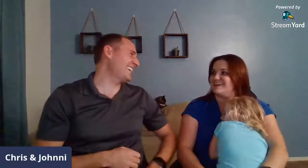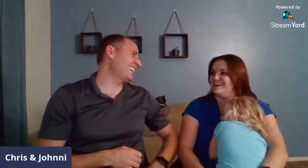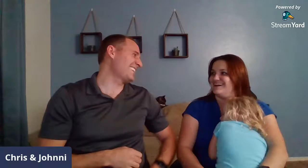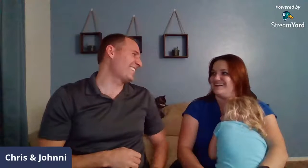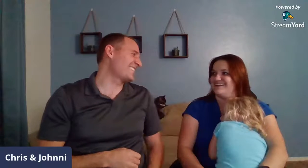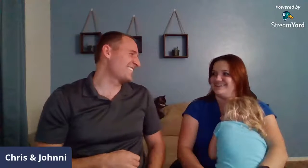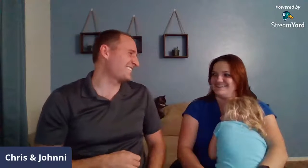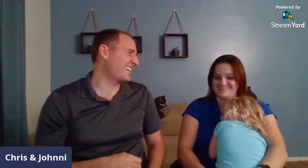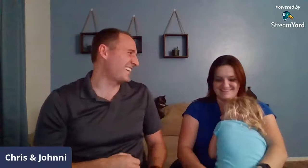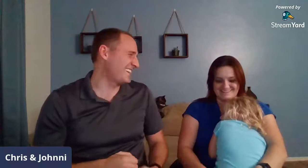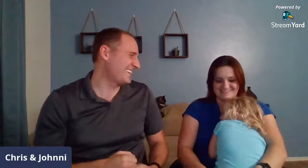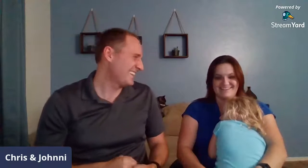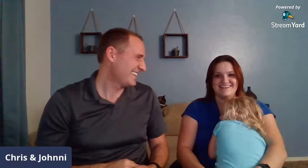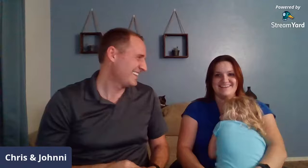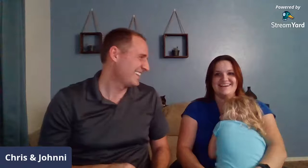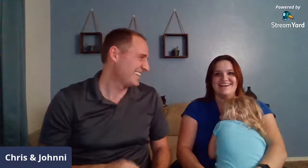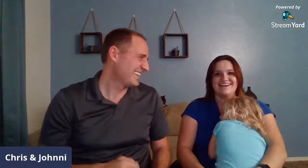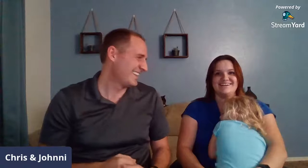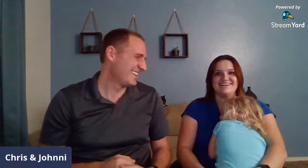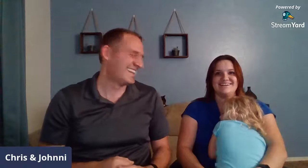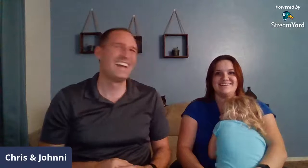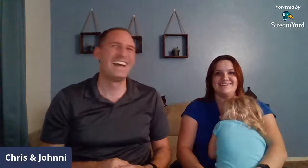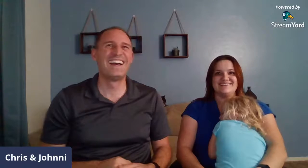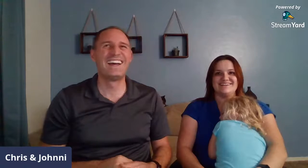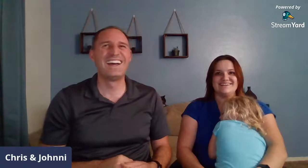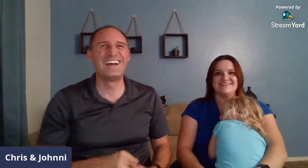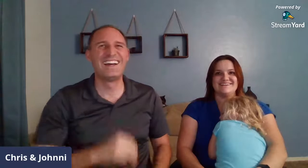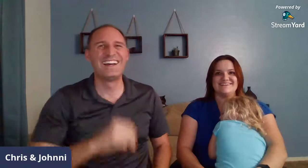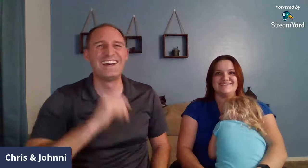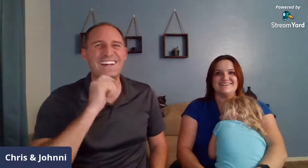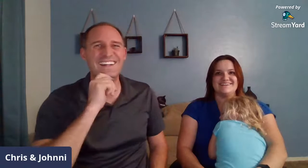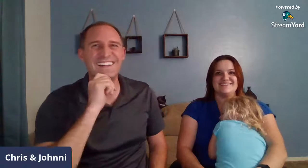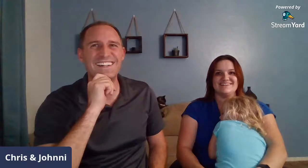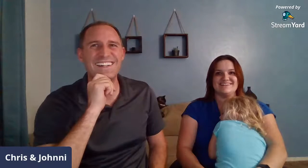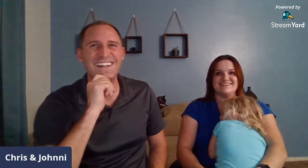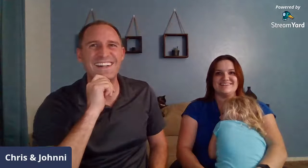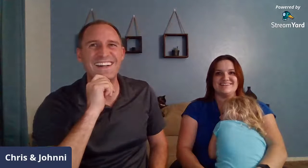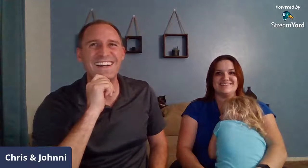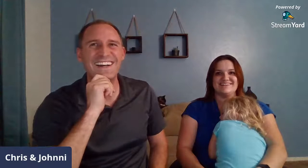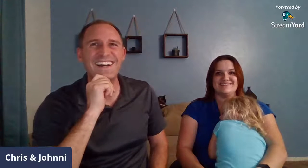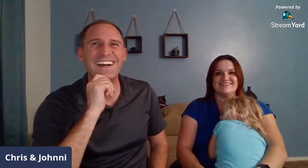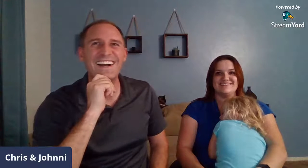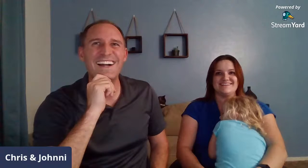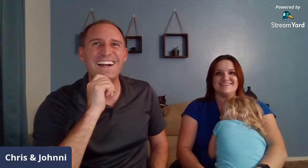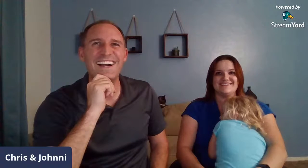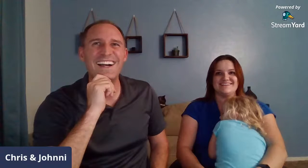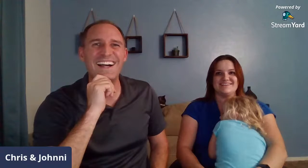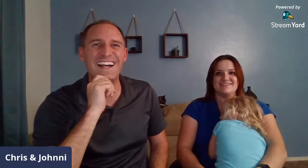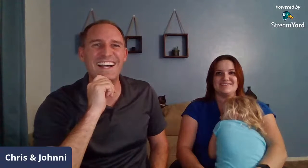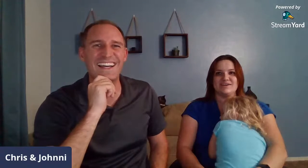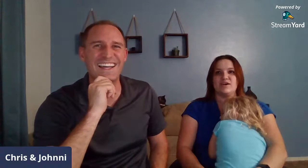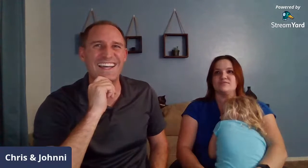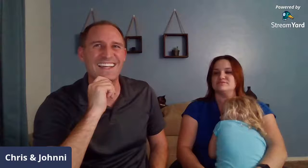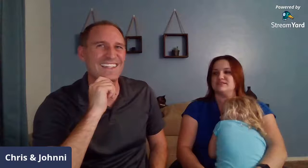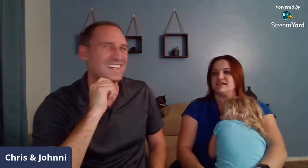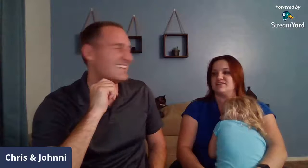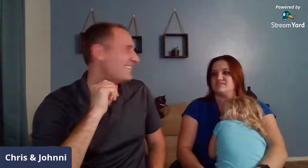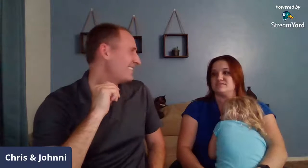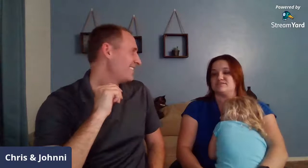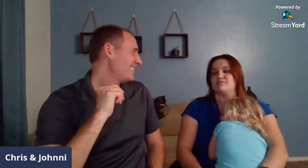They want you to sign. You start signing and talking, and then all of a sudden you stop. Oh, signing,